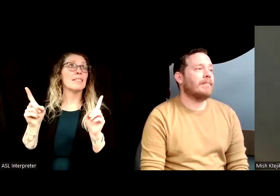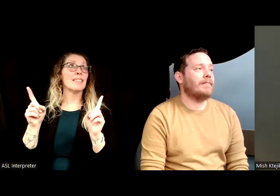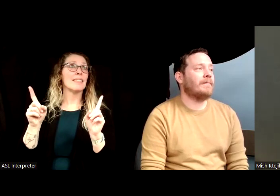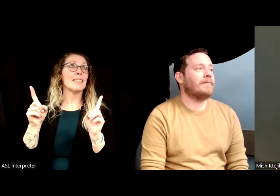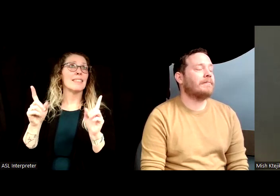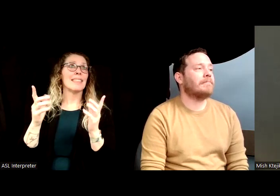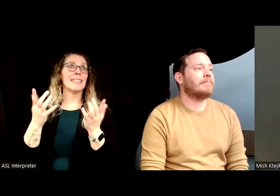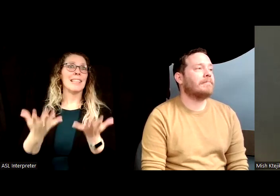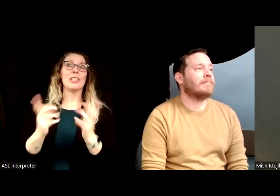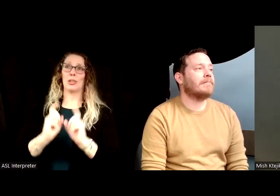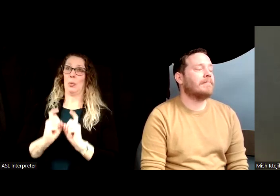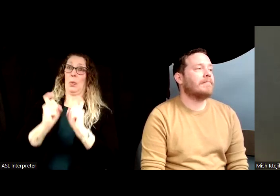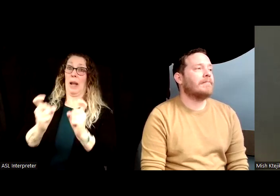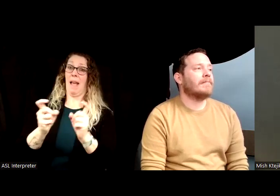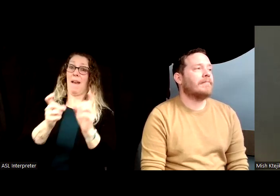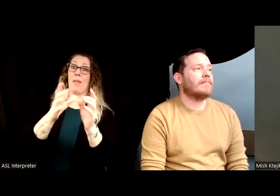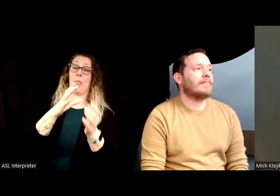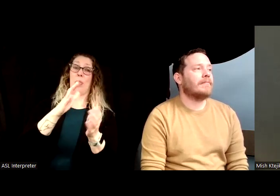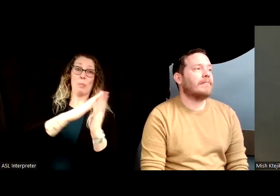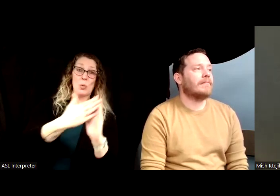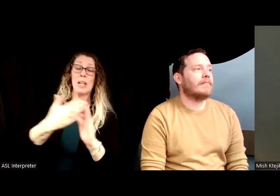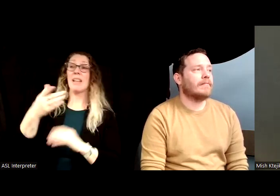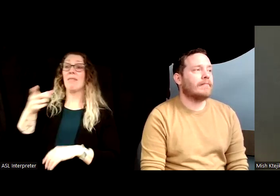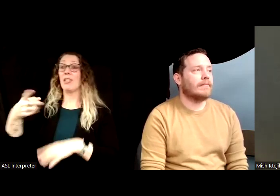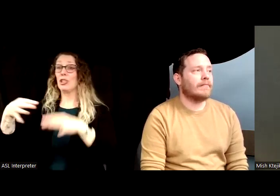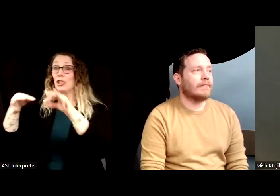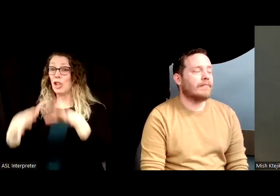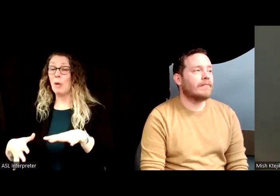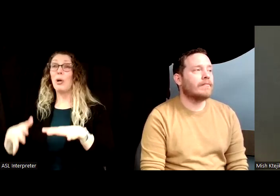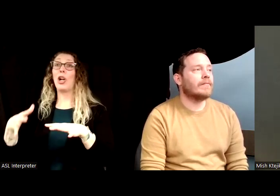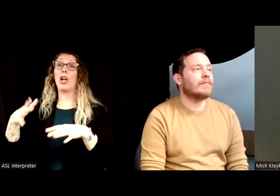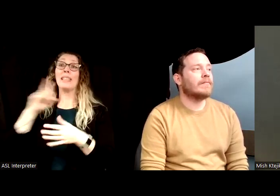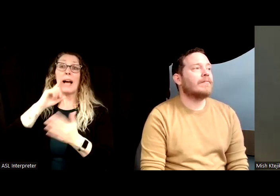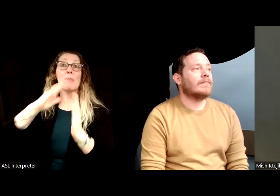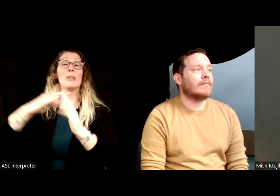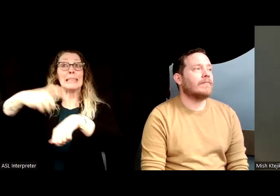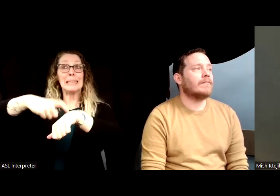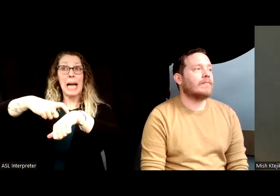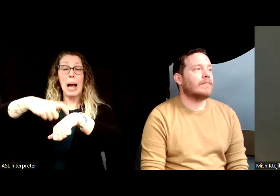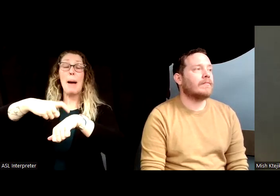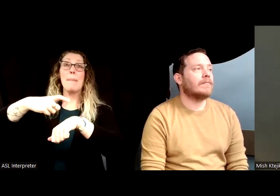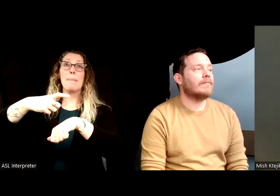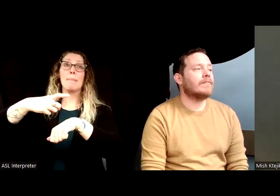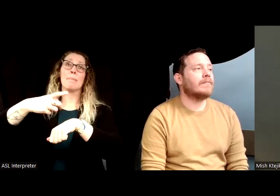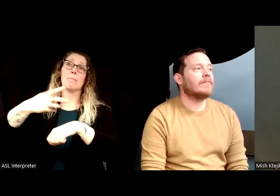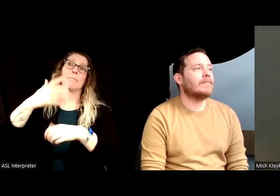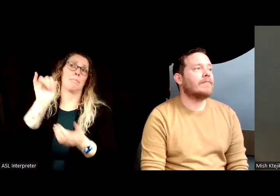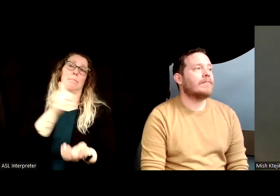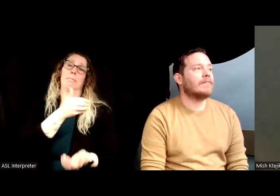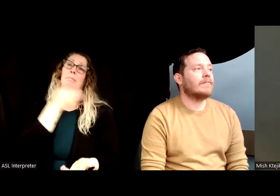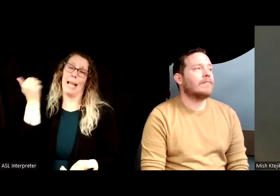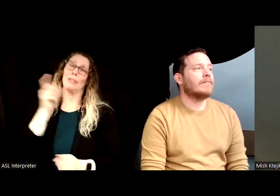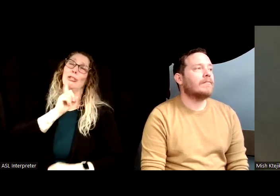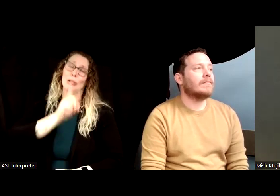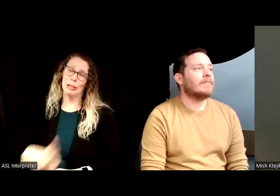give the community and interpreters and, you know, the deaf community time, the best way